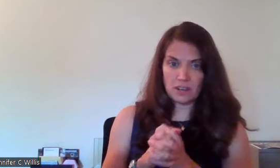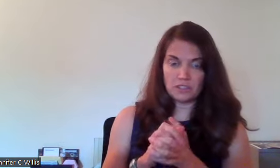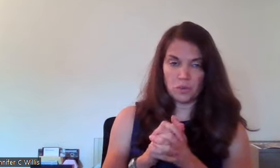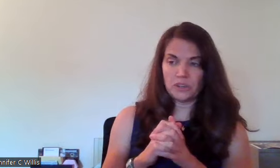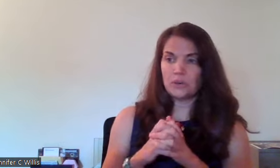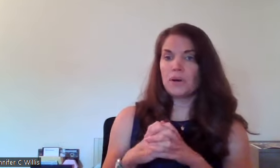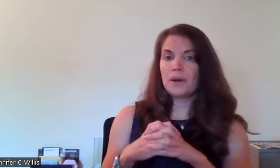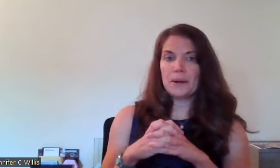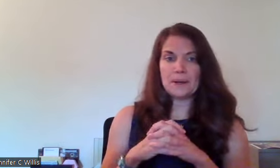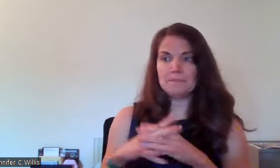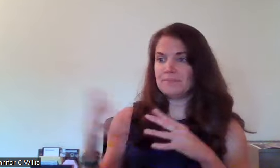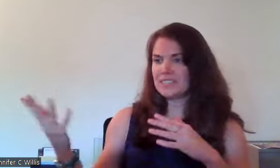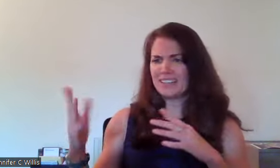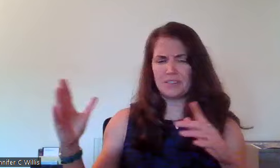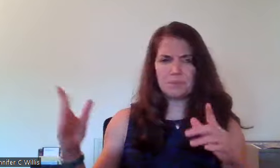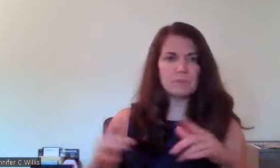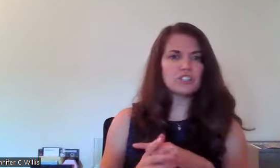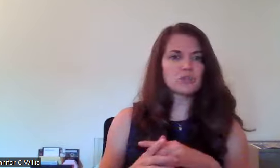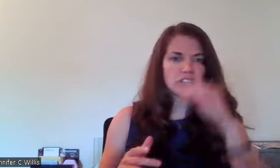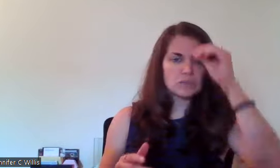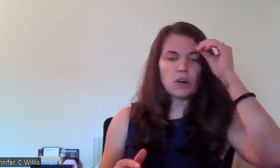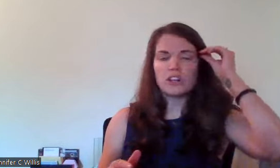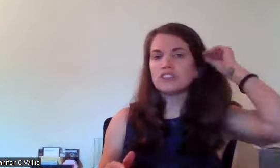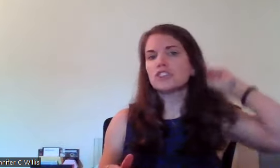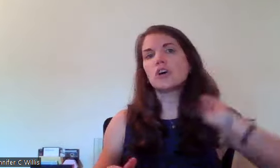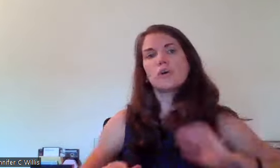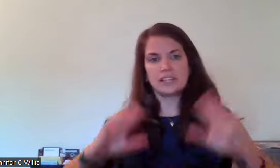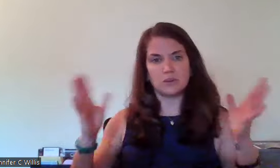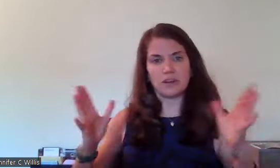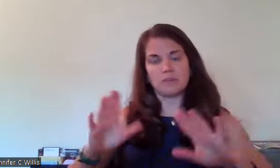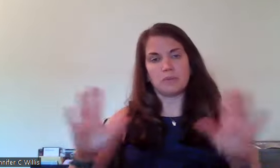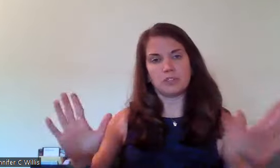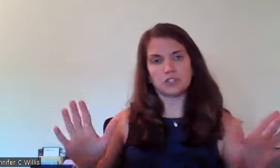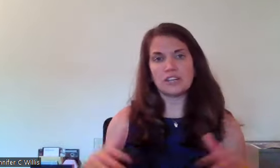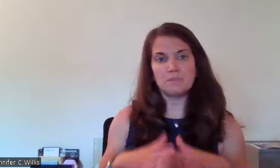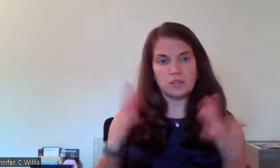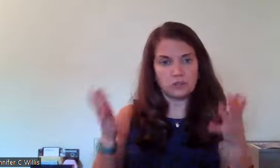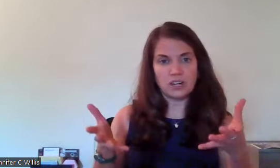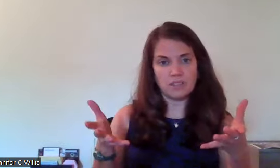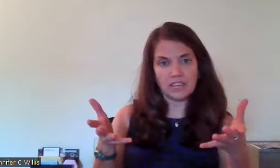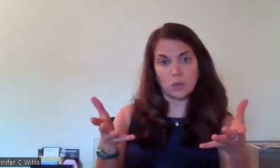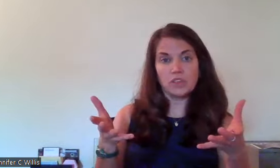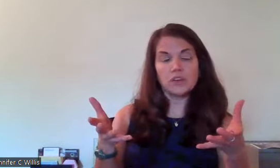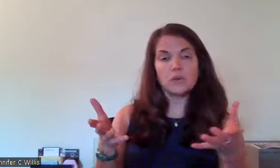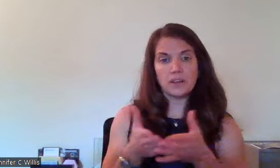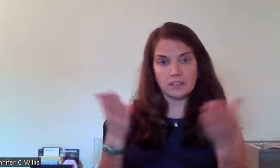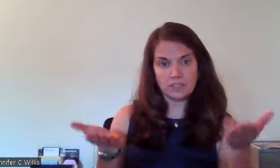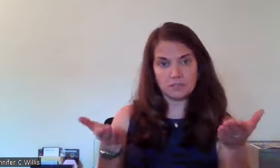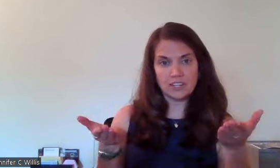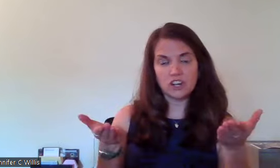signs for you. Sadly, the image is really small, so I don't have them up on the screen, but you should have the kit with you and the list of